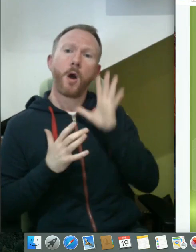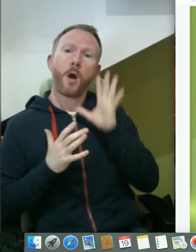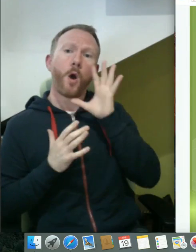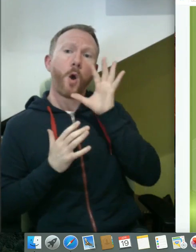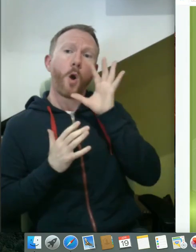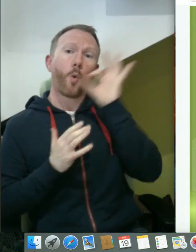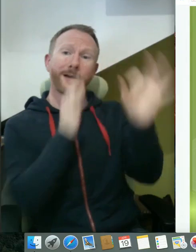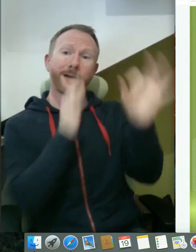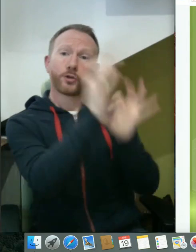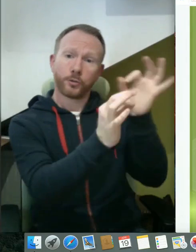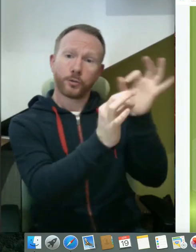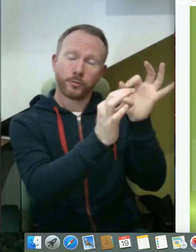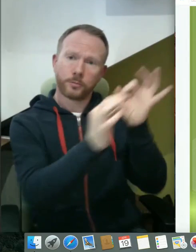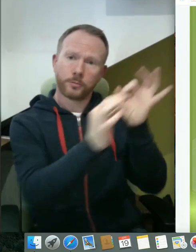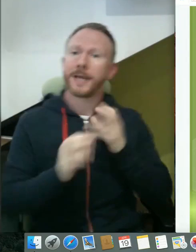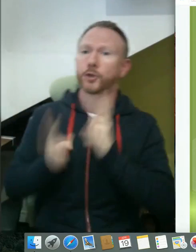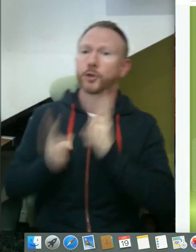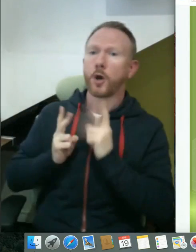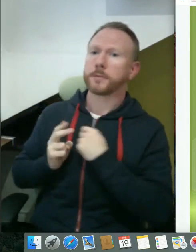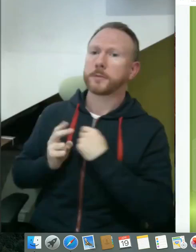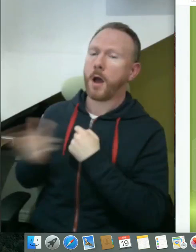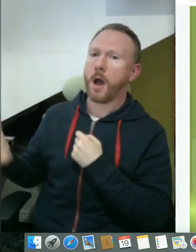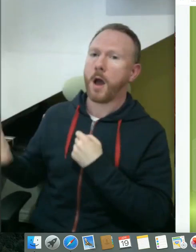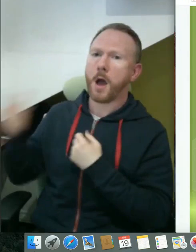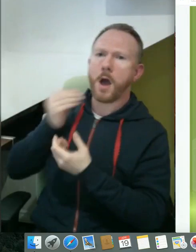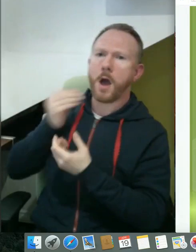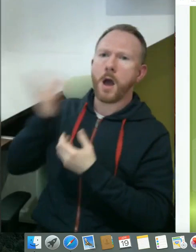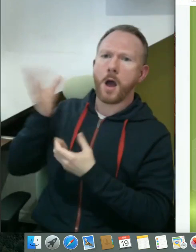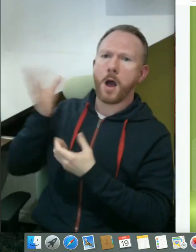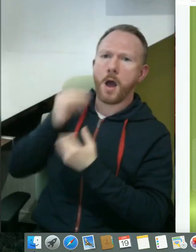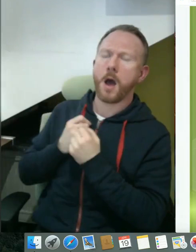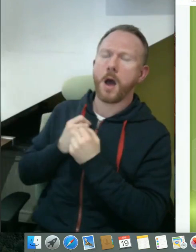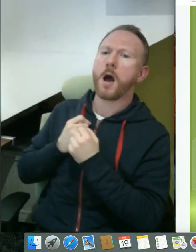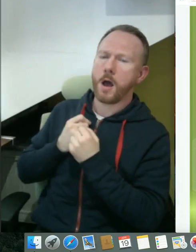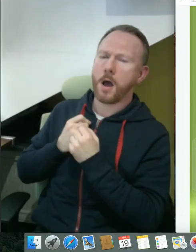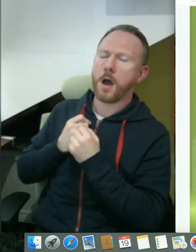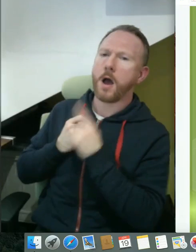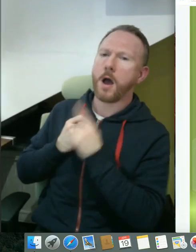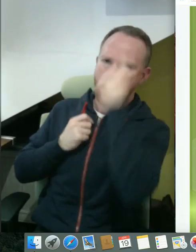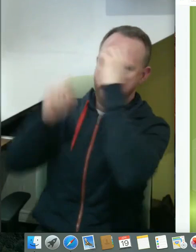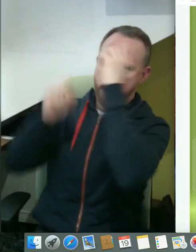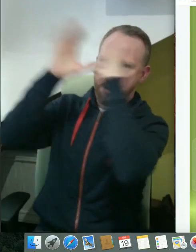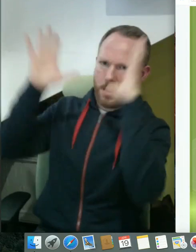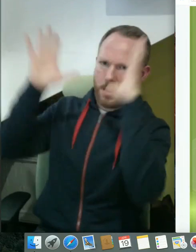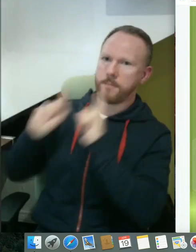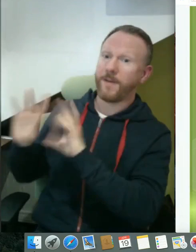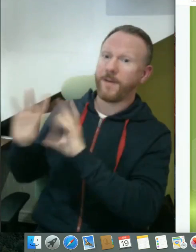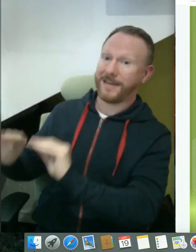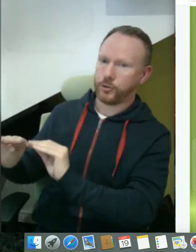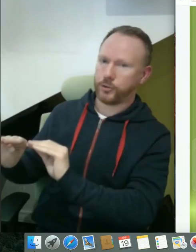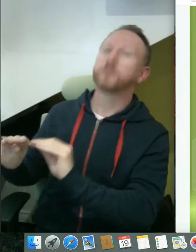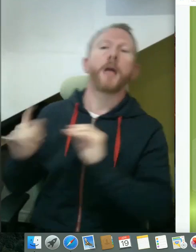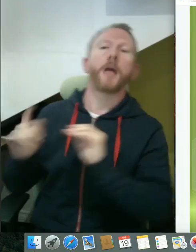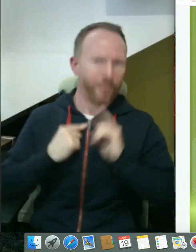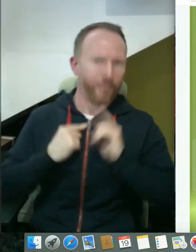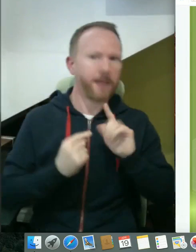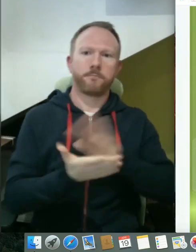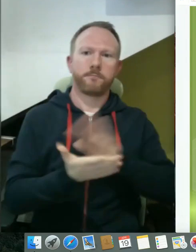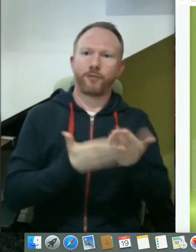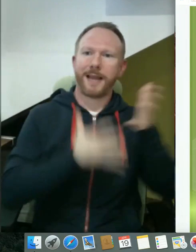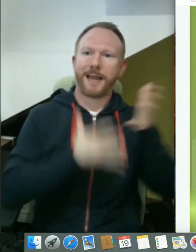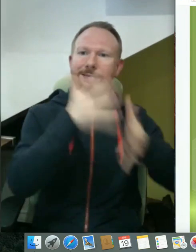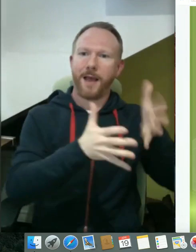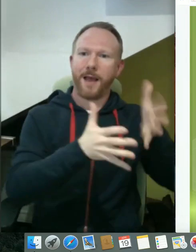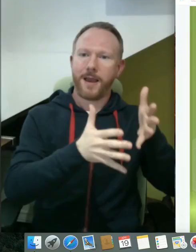that interpretation. However, when the response comes back from the deaf person testifying,